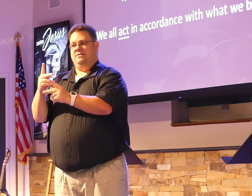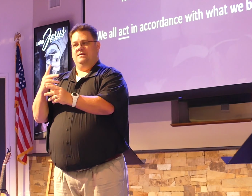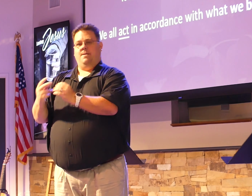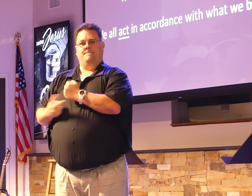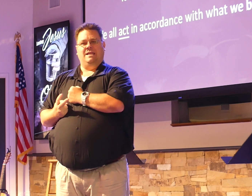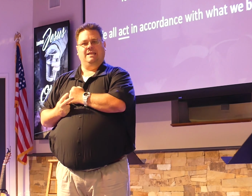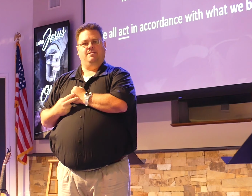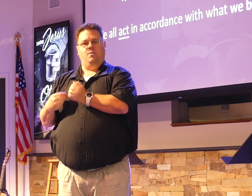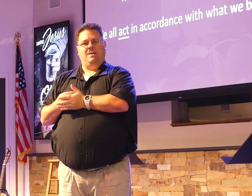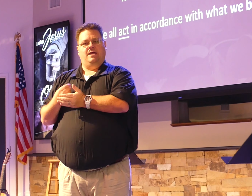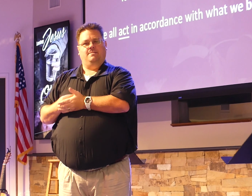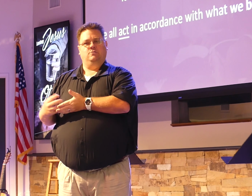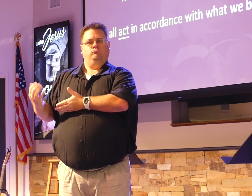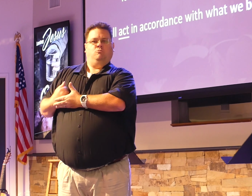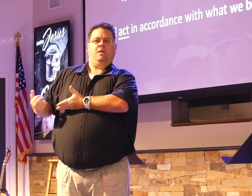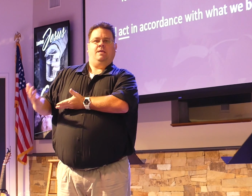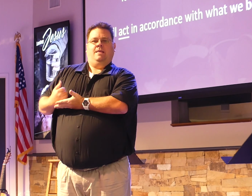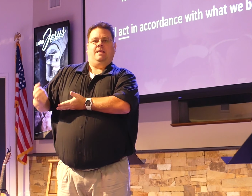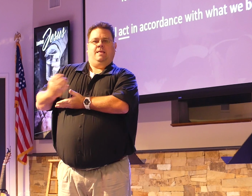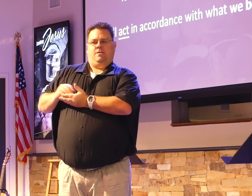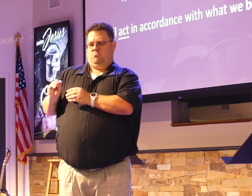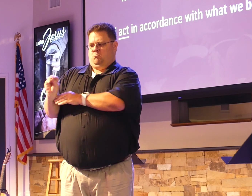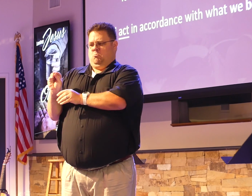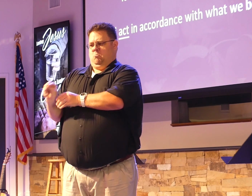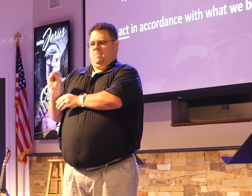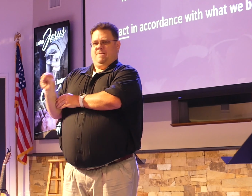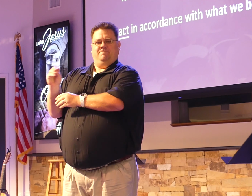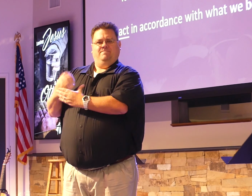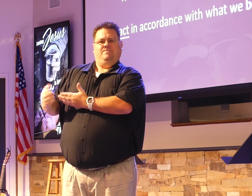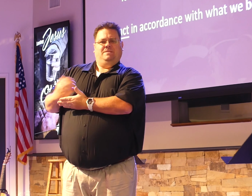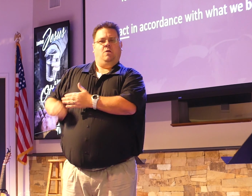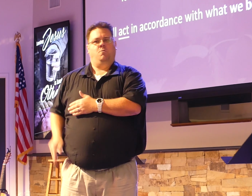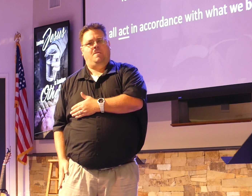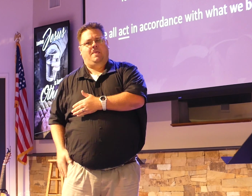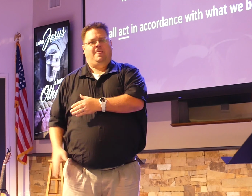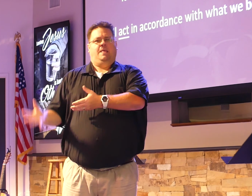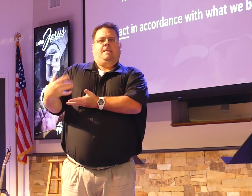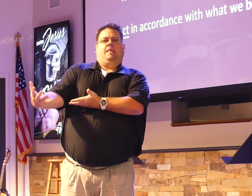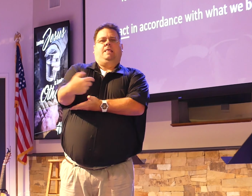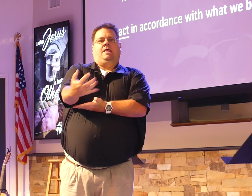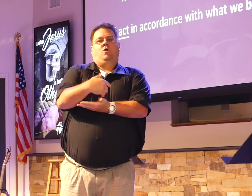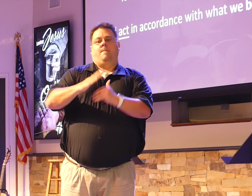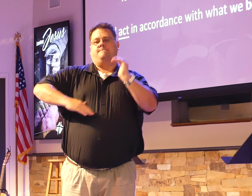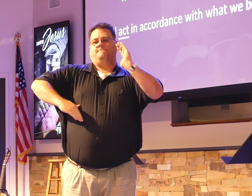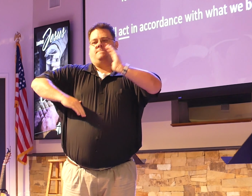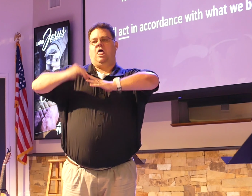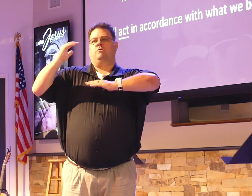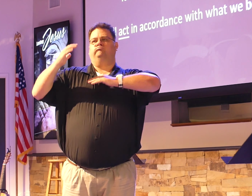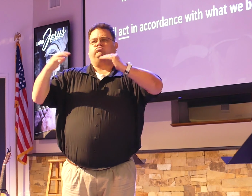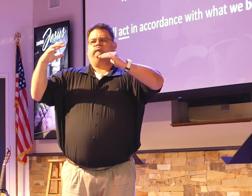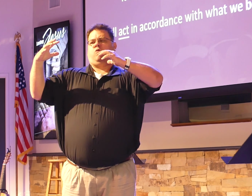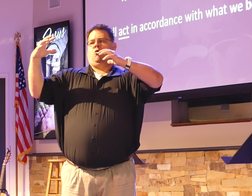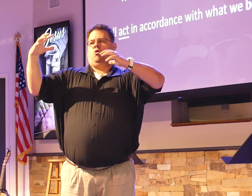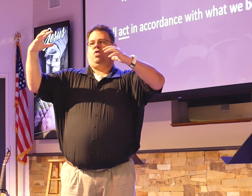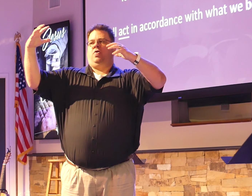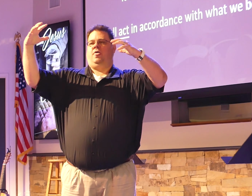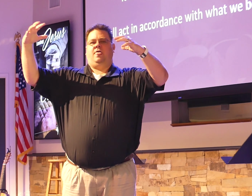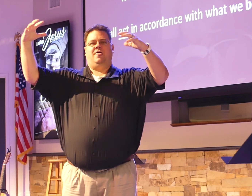And they want to try to make money and save money. And they want to try to build up their bank accounts and all of their different